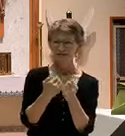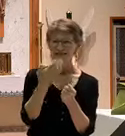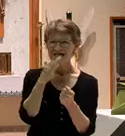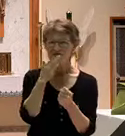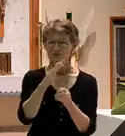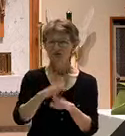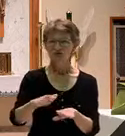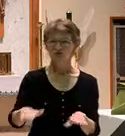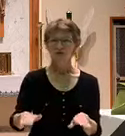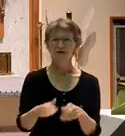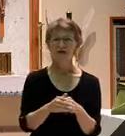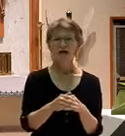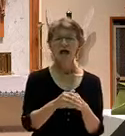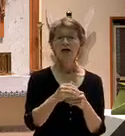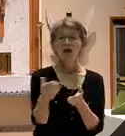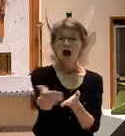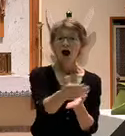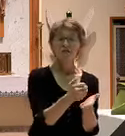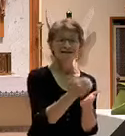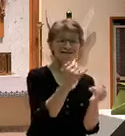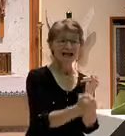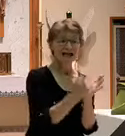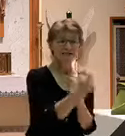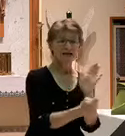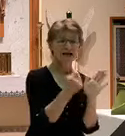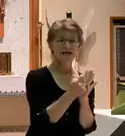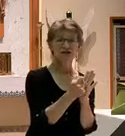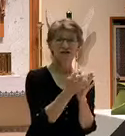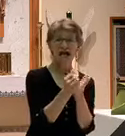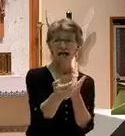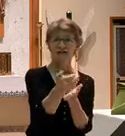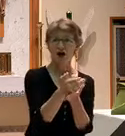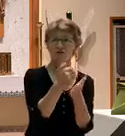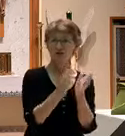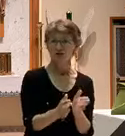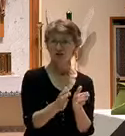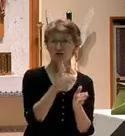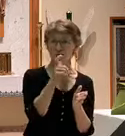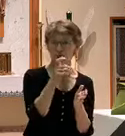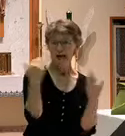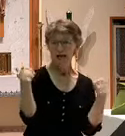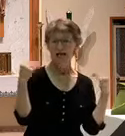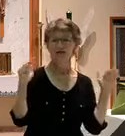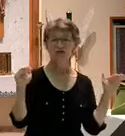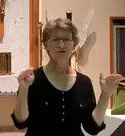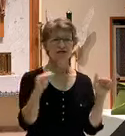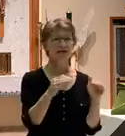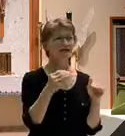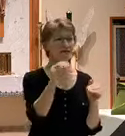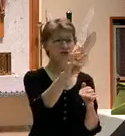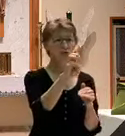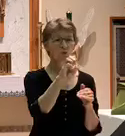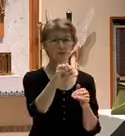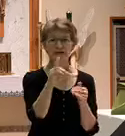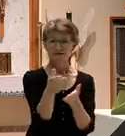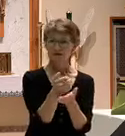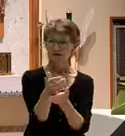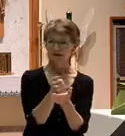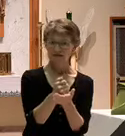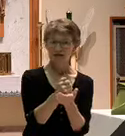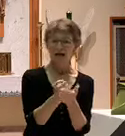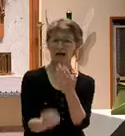harvest is the end of the age, and the harvesters are angels. Just as weeds are collected to be